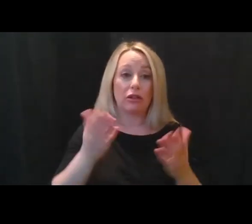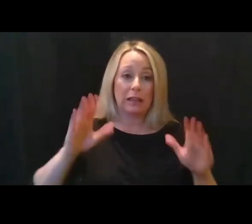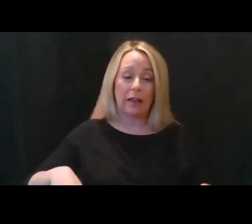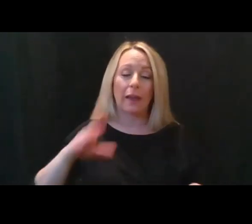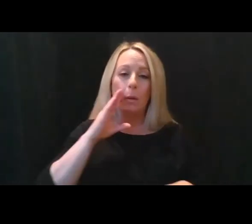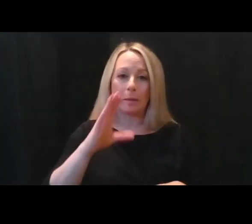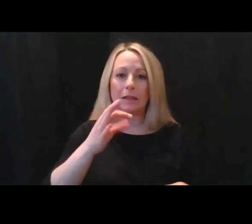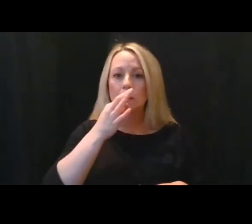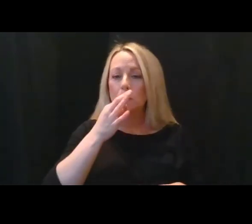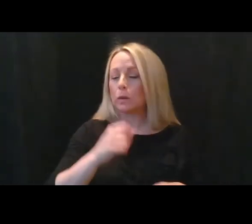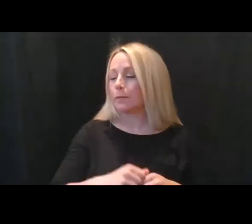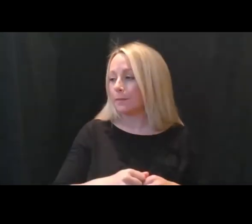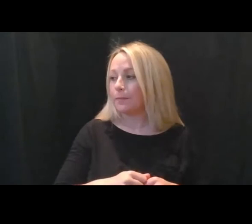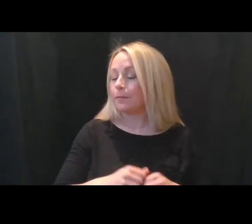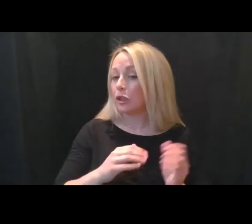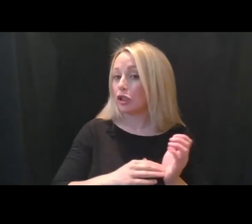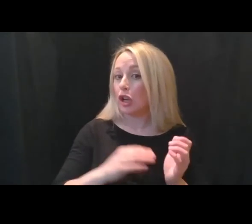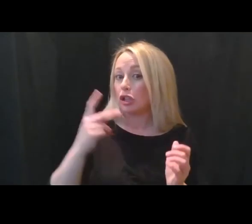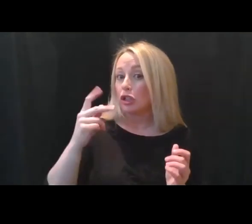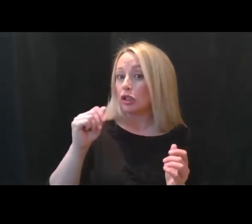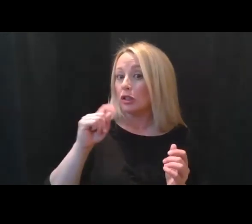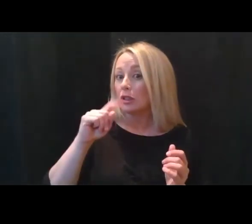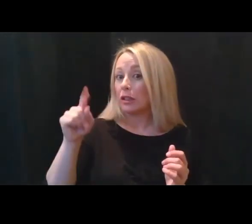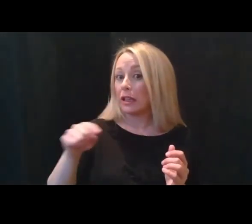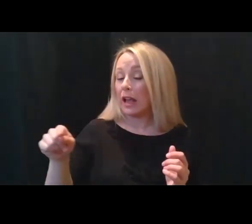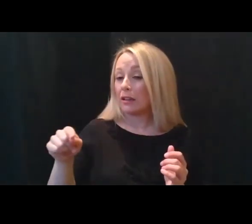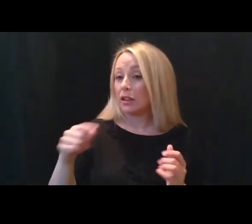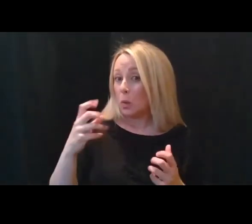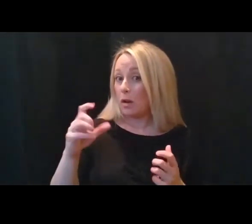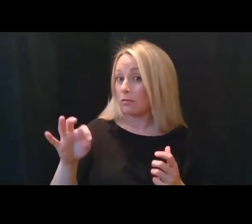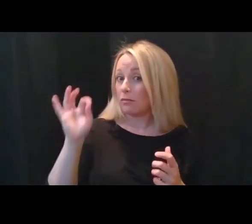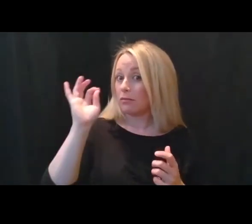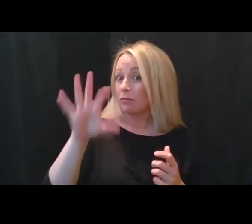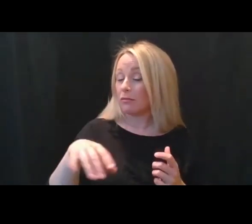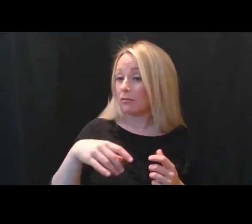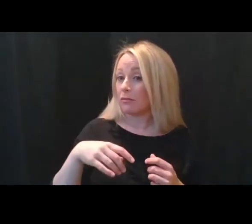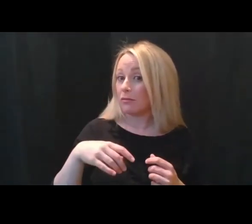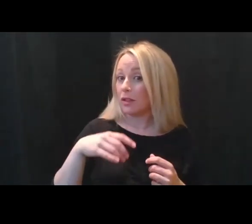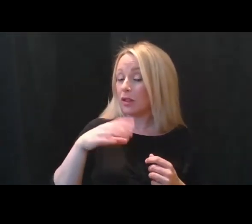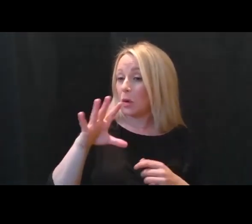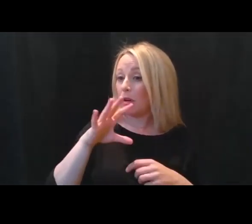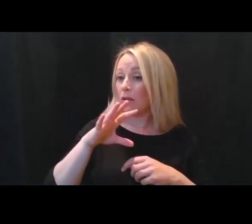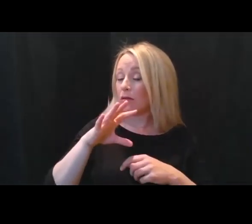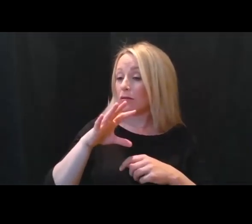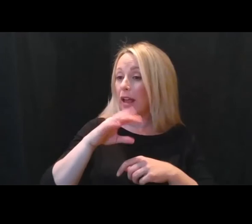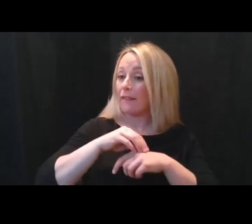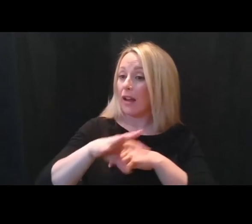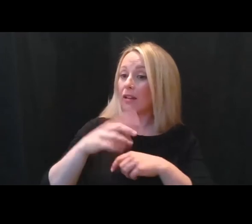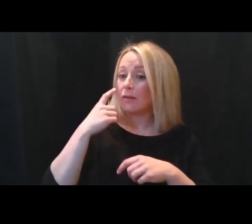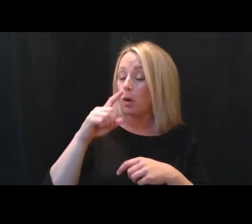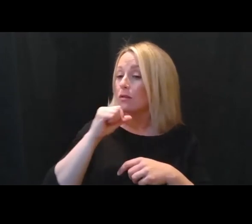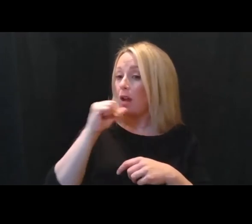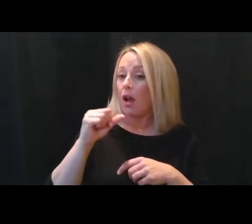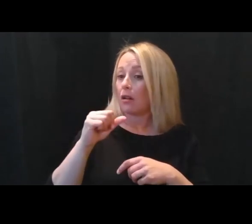Dr. Katz, do you want to give your plug for non-pharmaceutical interventions again? Yeah. Related to the variants. Yeah,